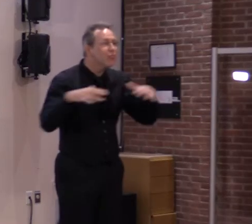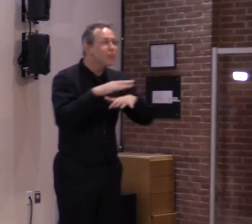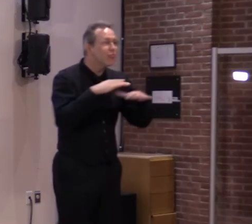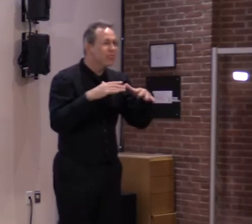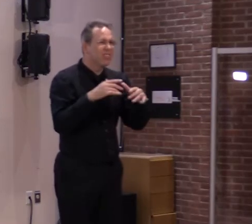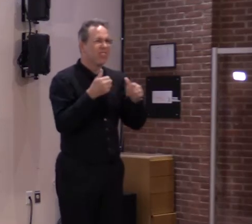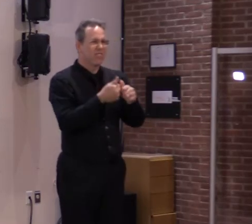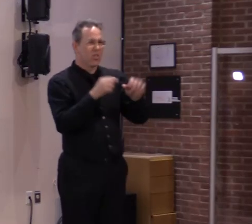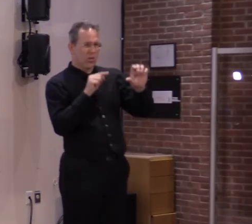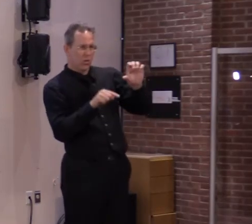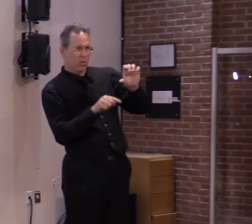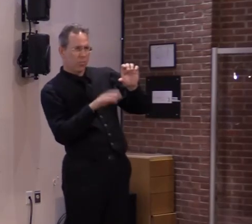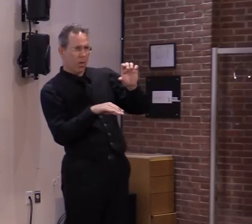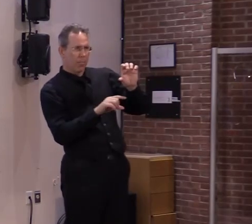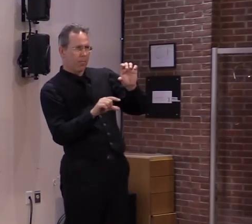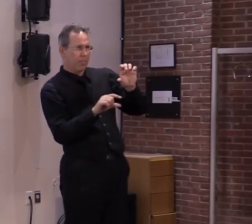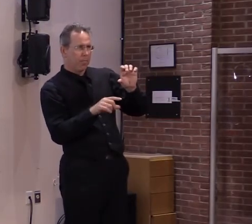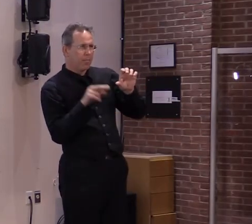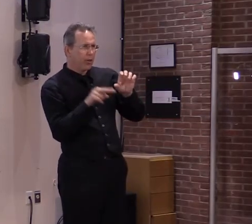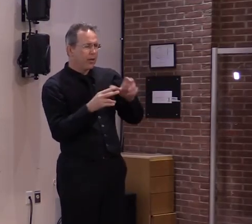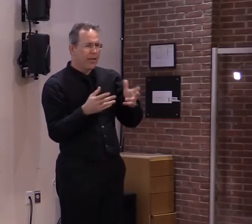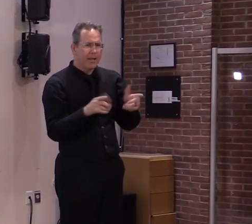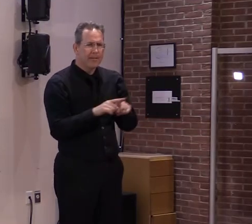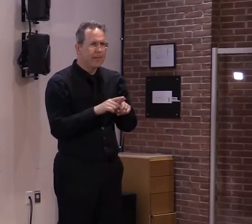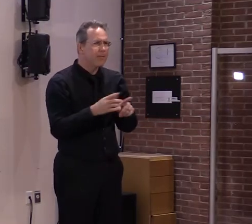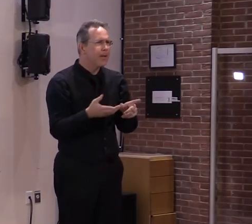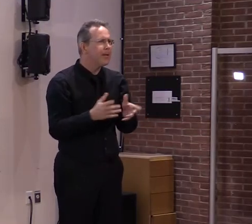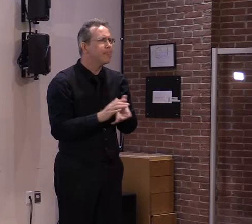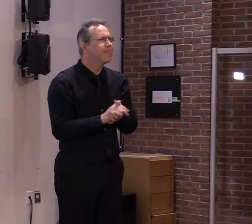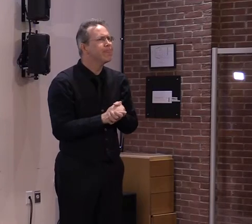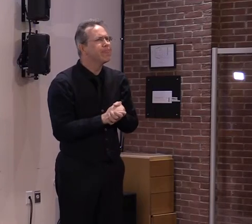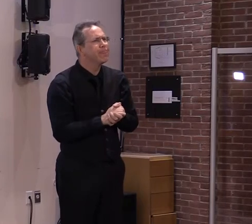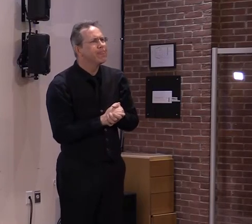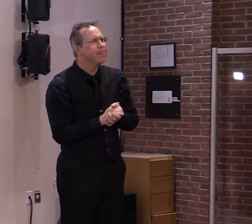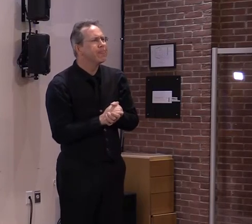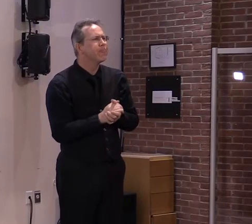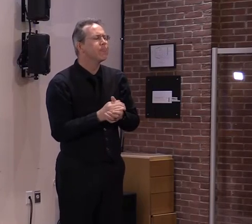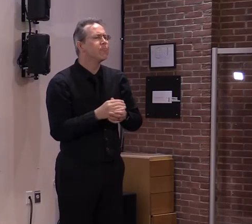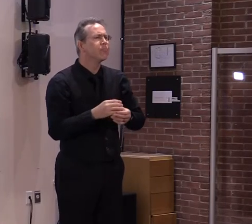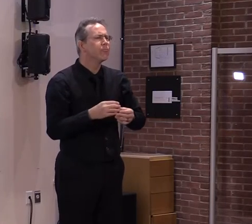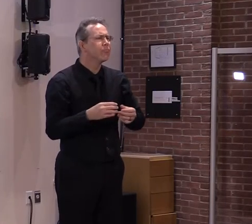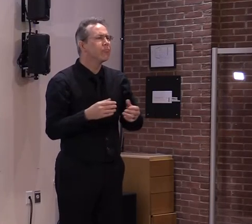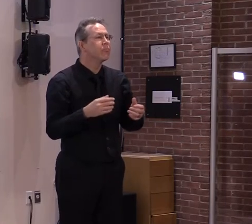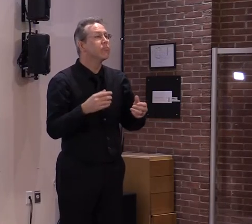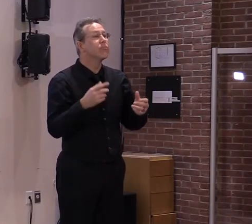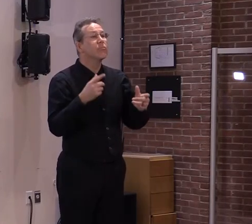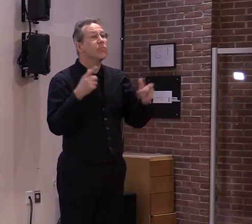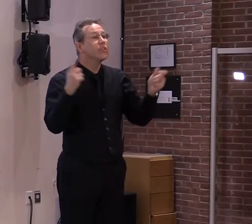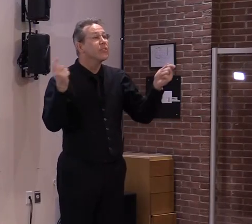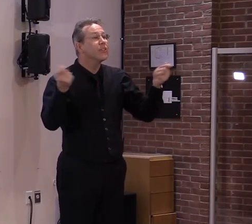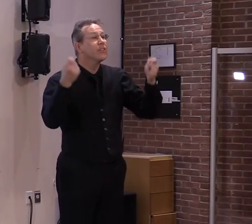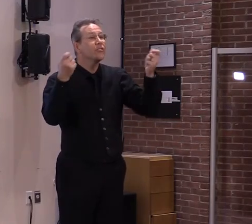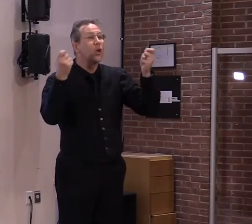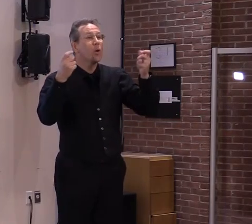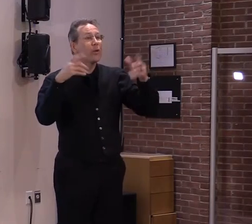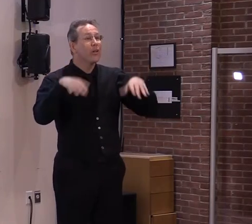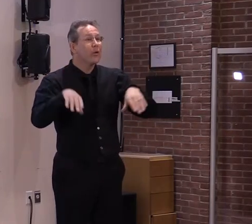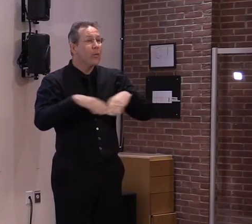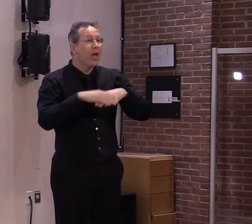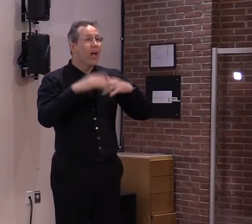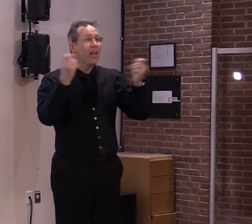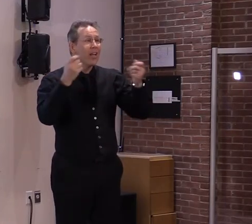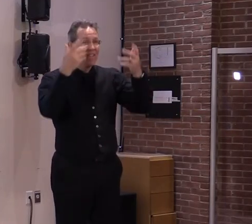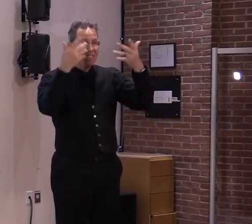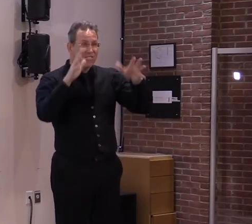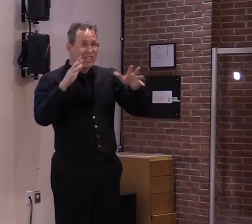sort of more like a reception that is, you know, that follows a ceremony, for example. It's where people tend to like be standing around and get,